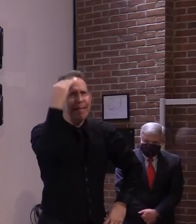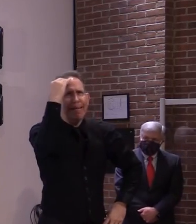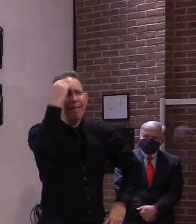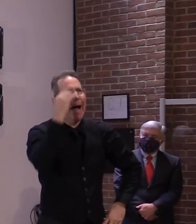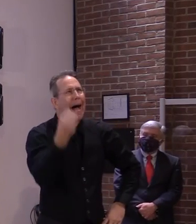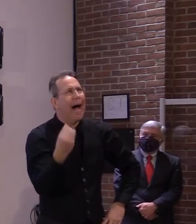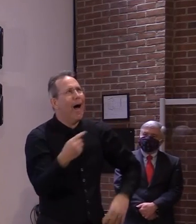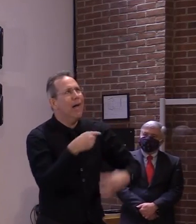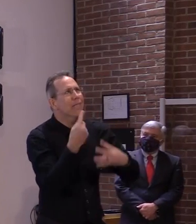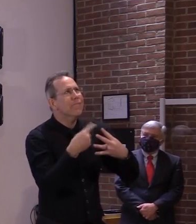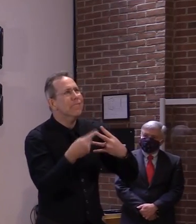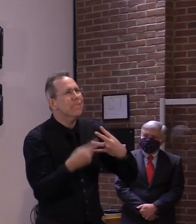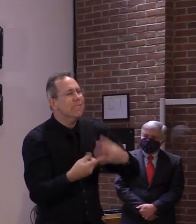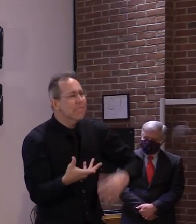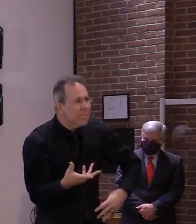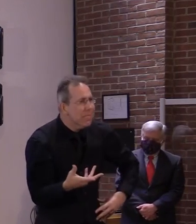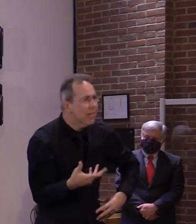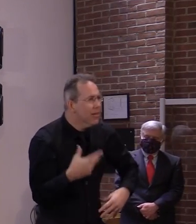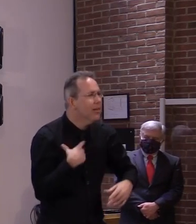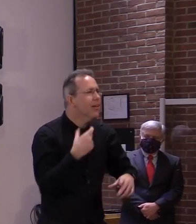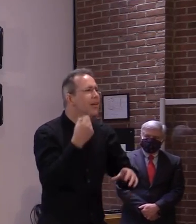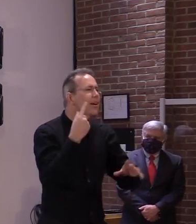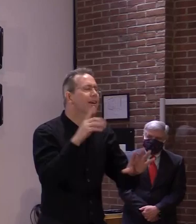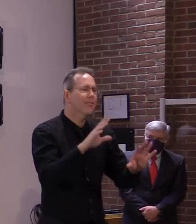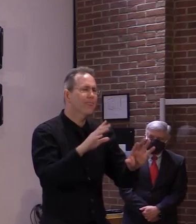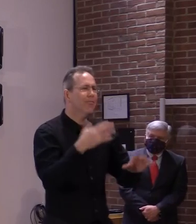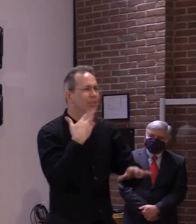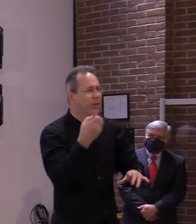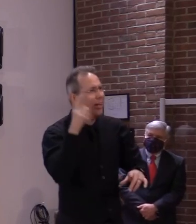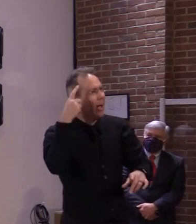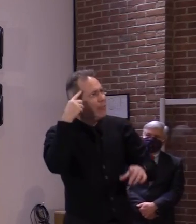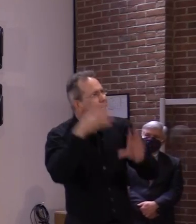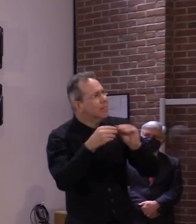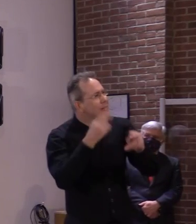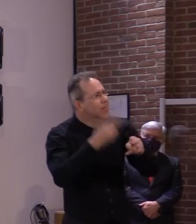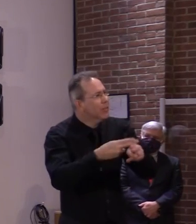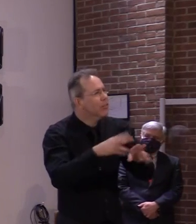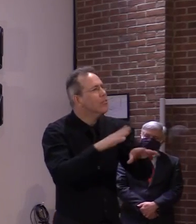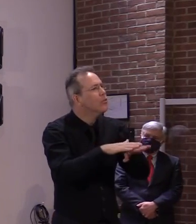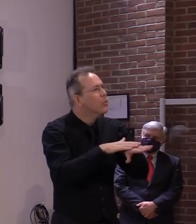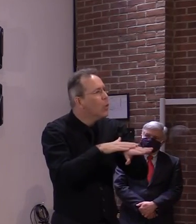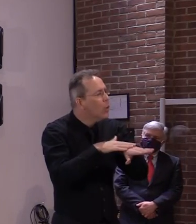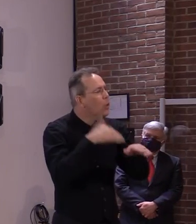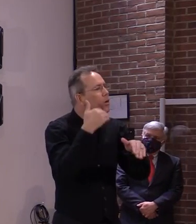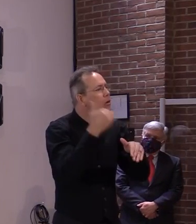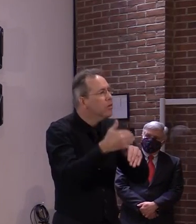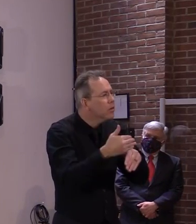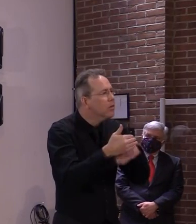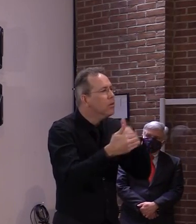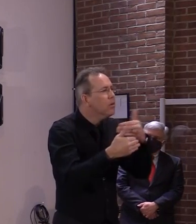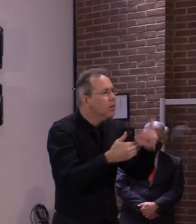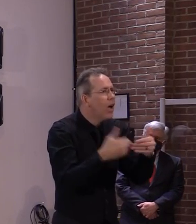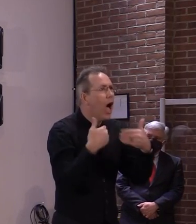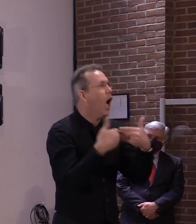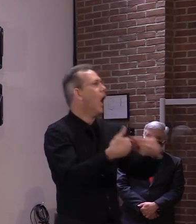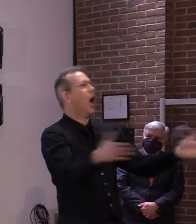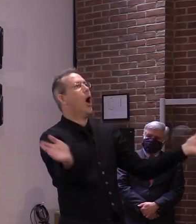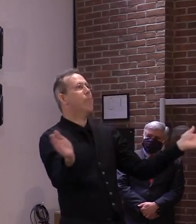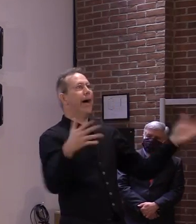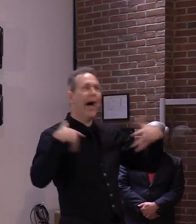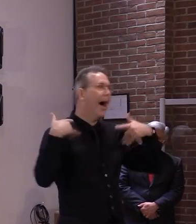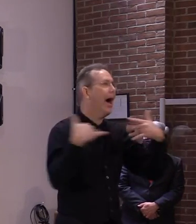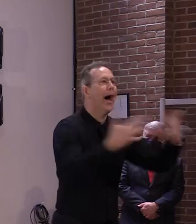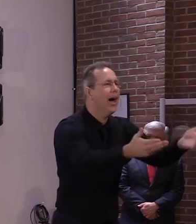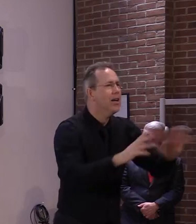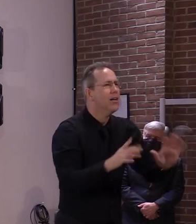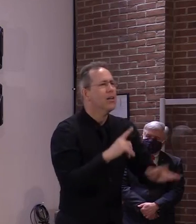that one decision opens up that multiple sets of doors. So I don't